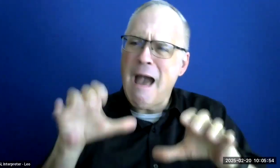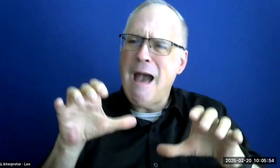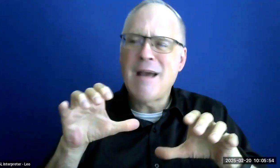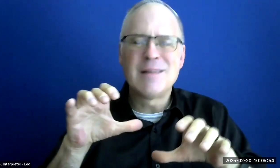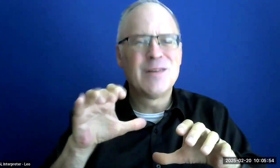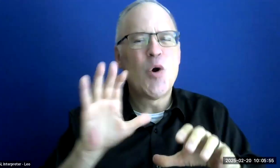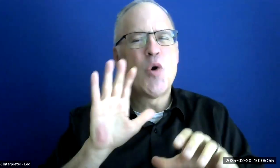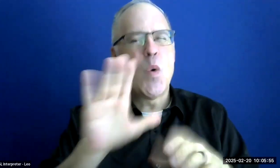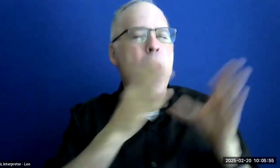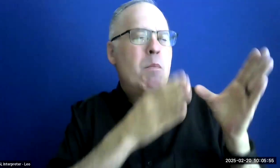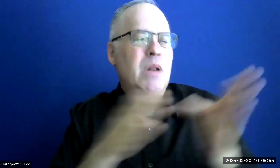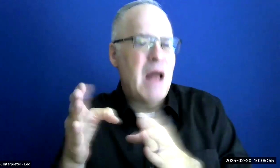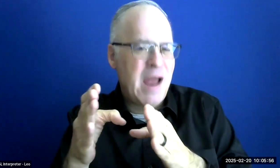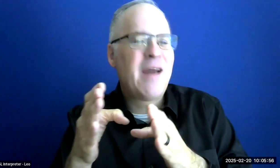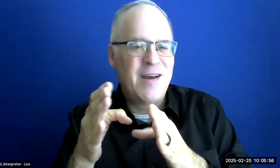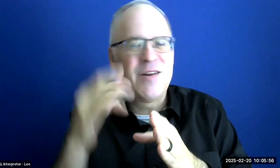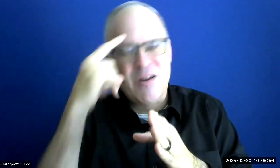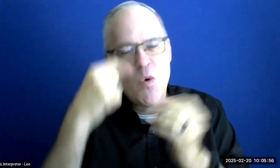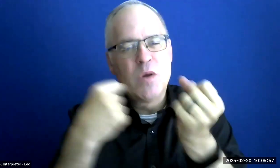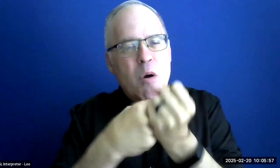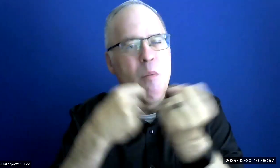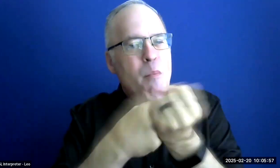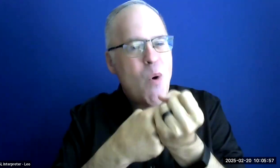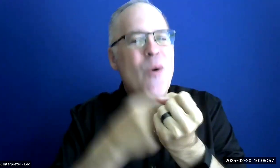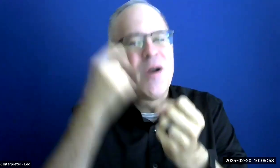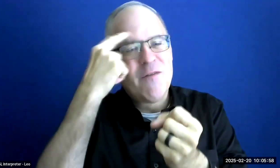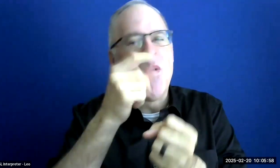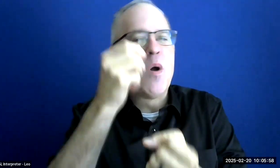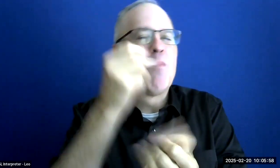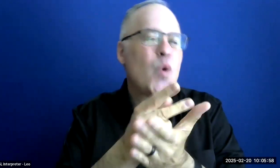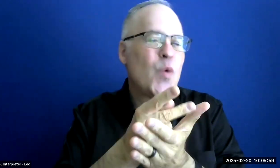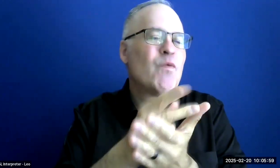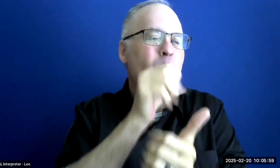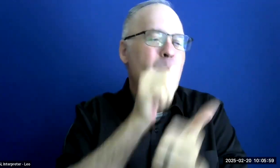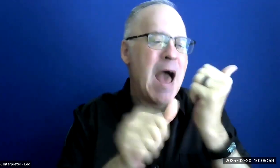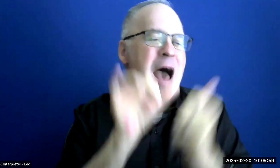will get regionalization amendments passed.